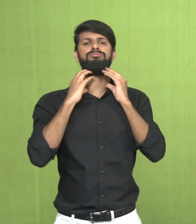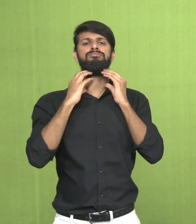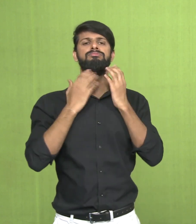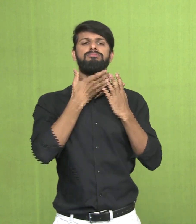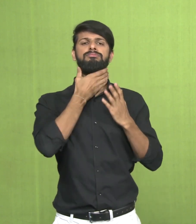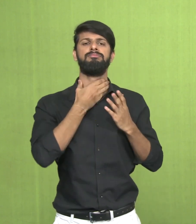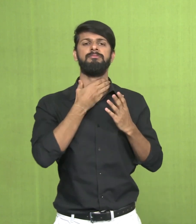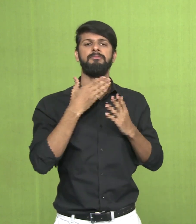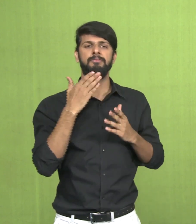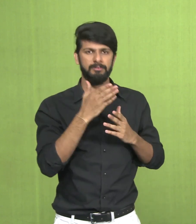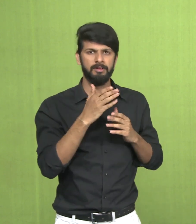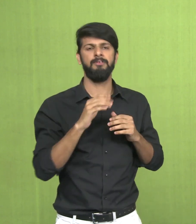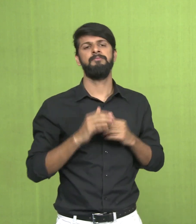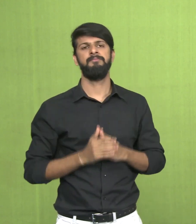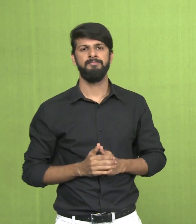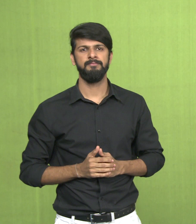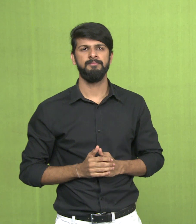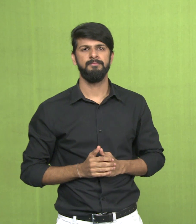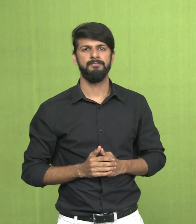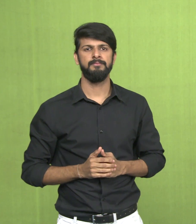neck is thick.